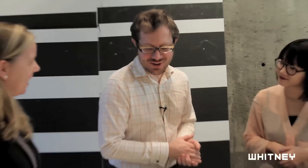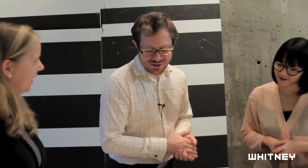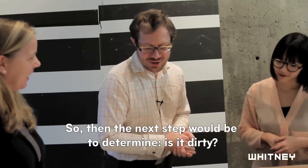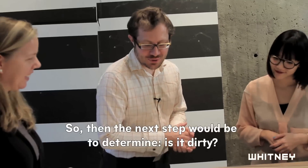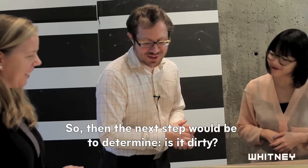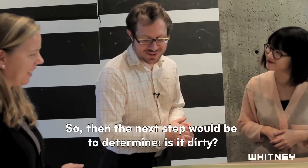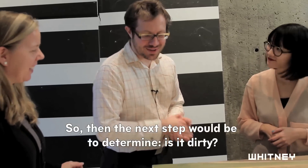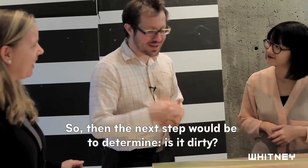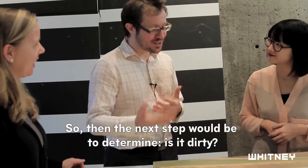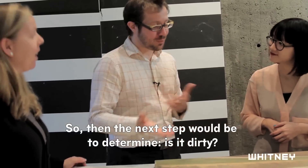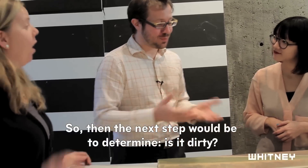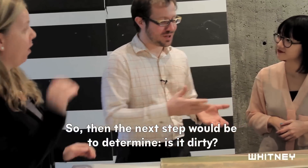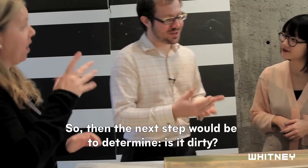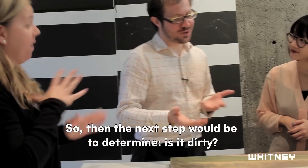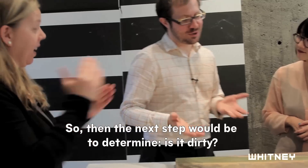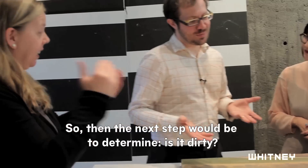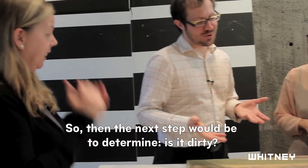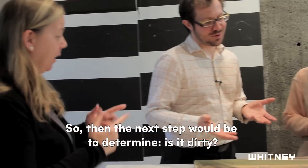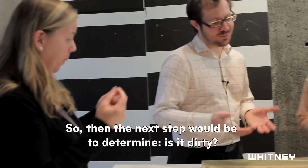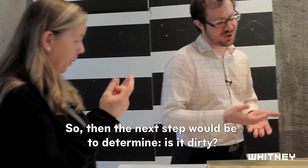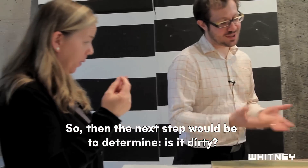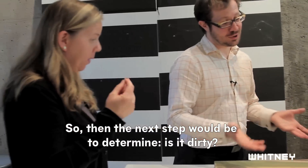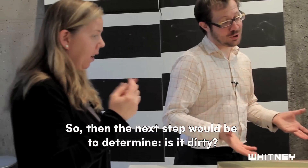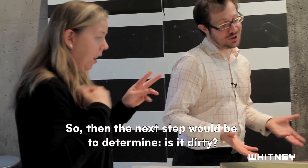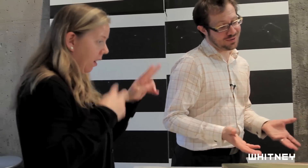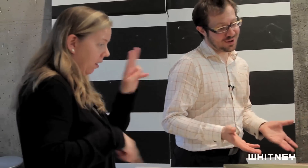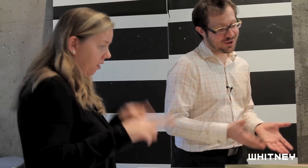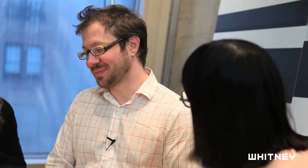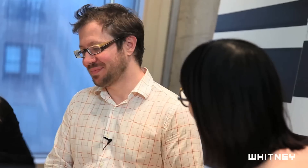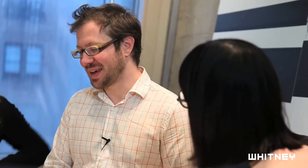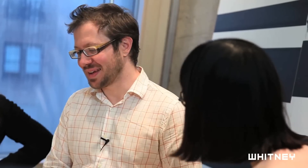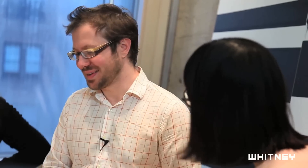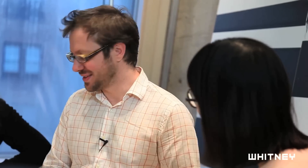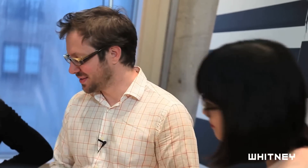Right. So, then the next step would be to determine, is it dirty?